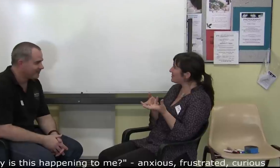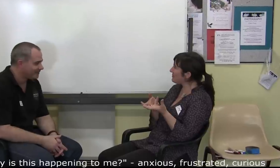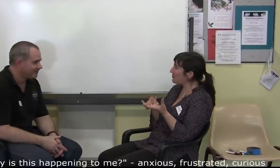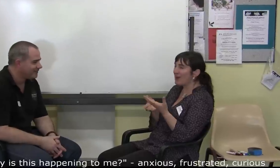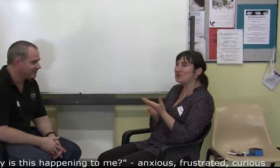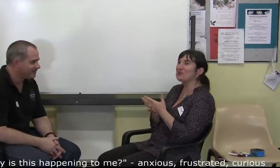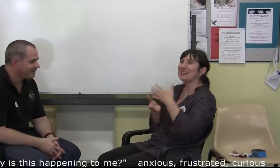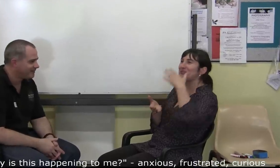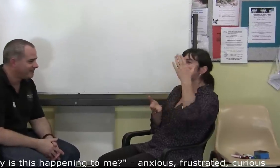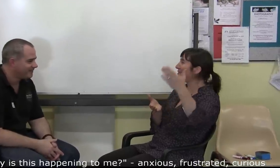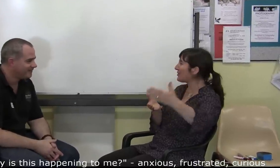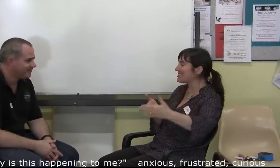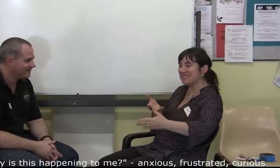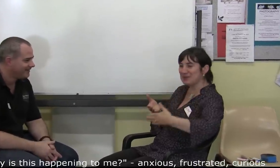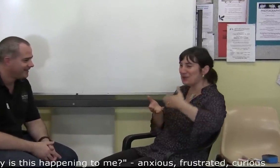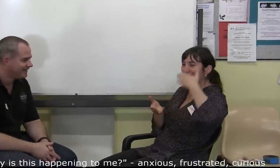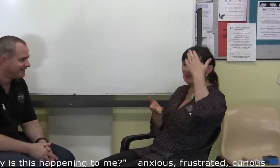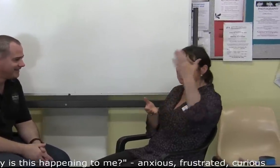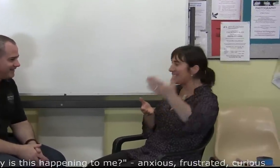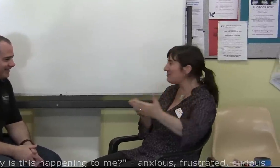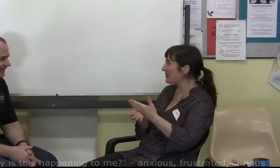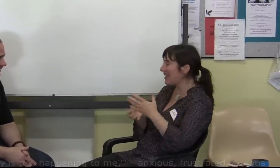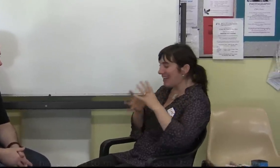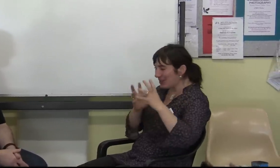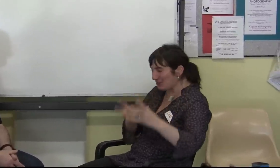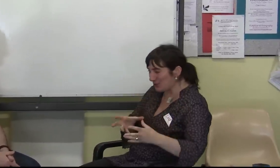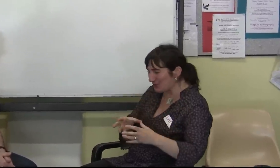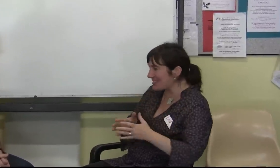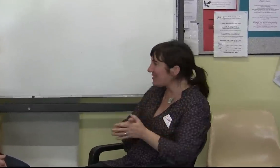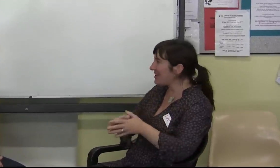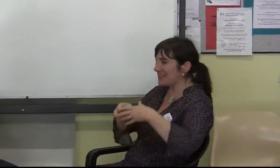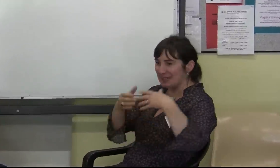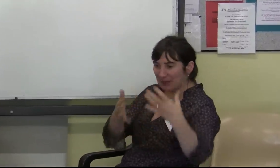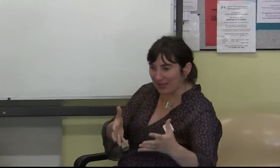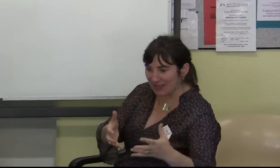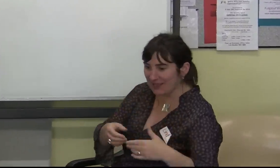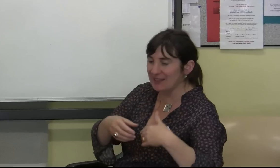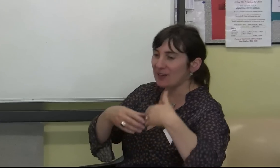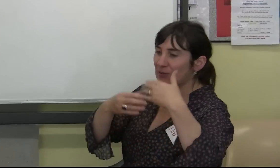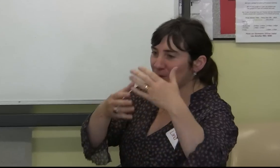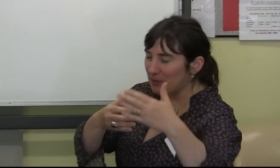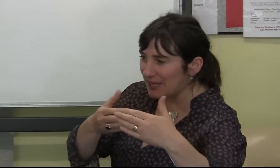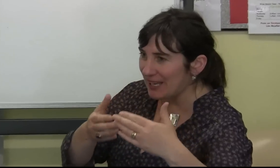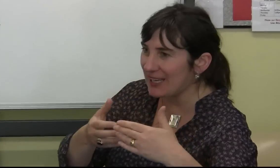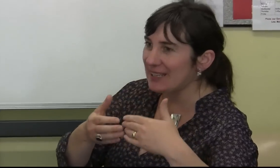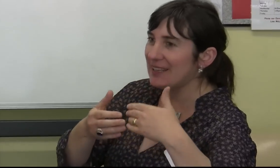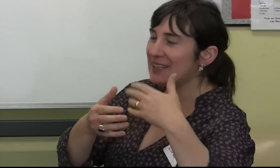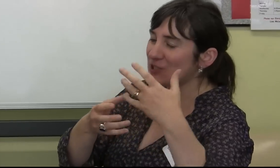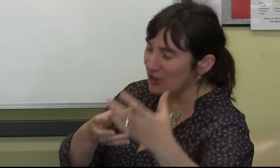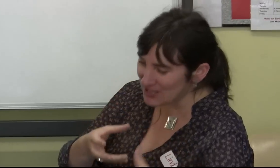to me? Why do we never, you know, I just seem to go through this thing where, you know, I've got all these clients and then bang, nothing and then I build up again and then it slows